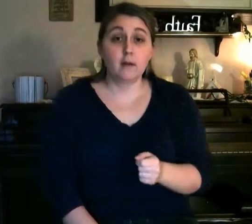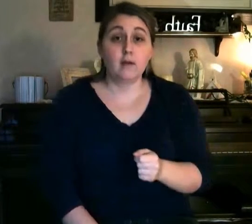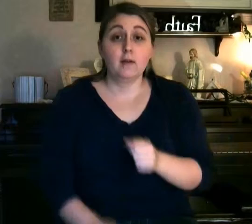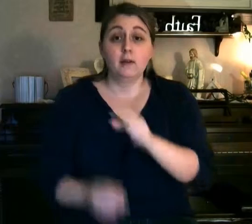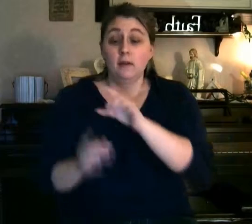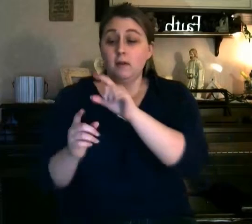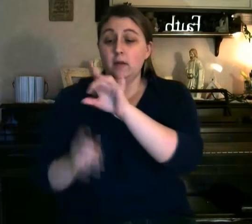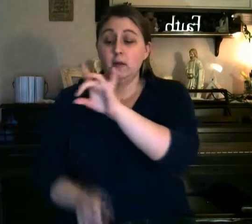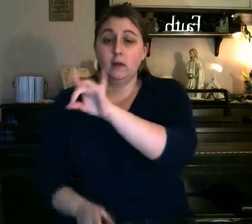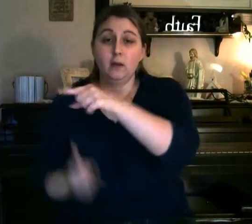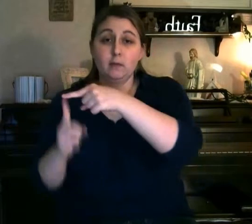is equal to 9.